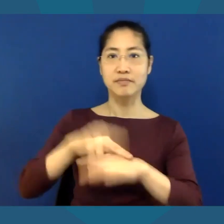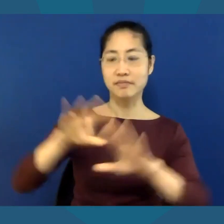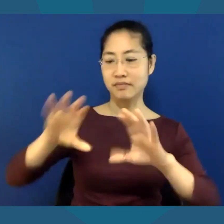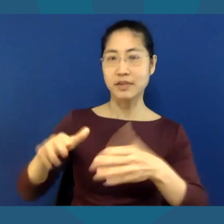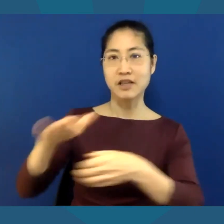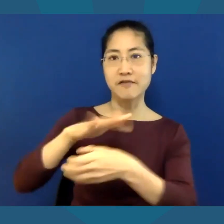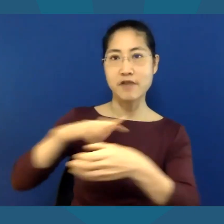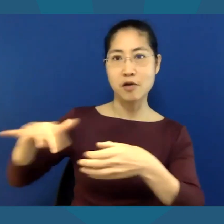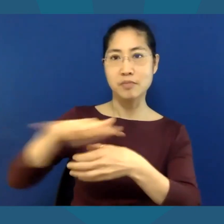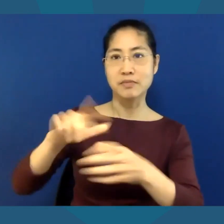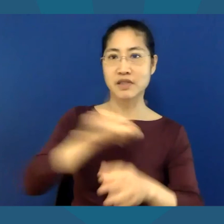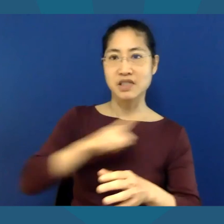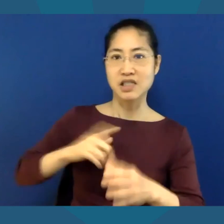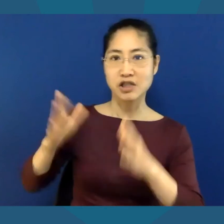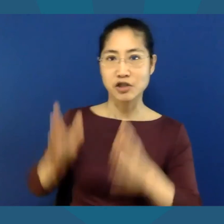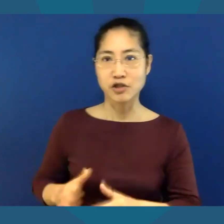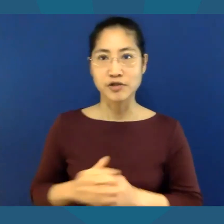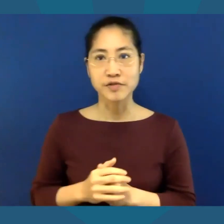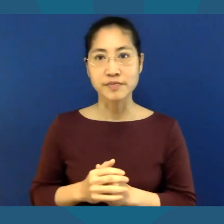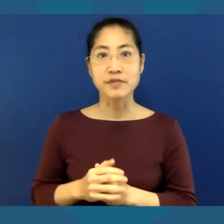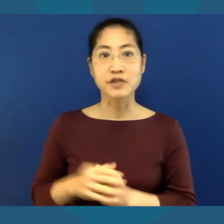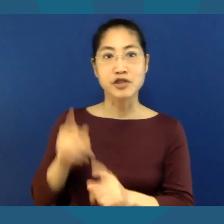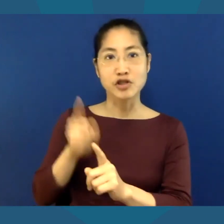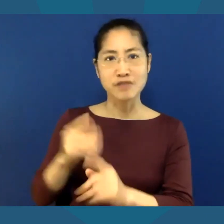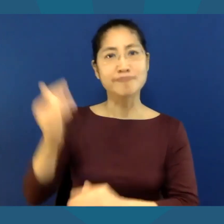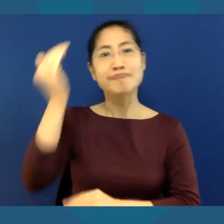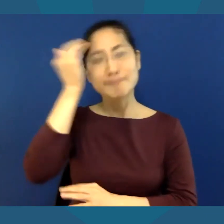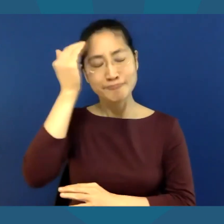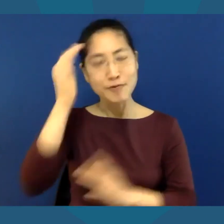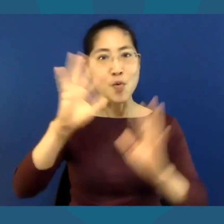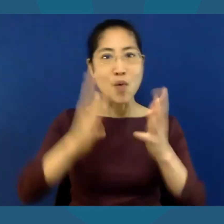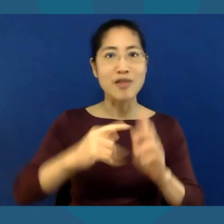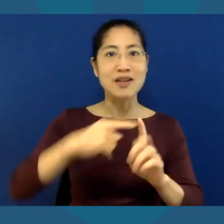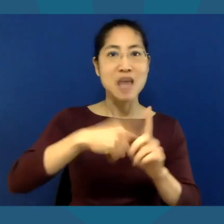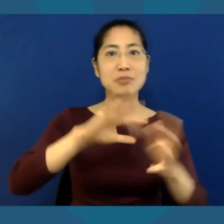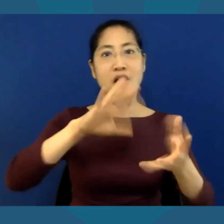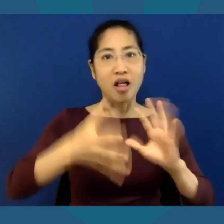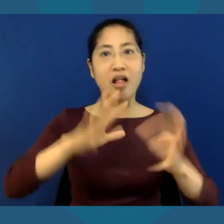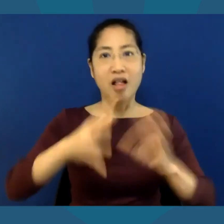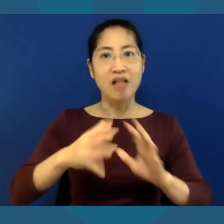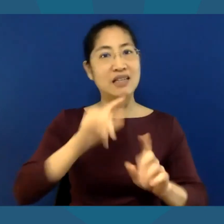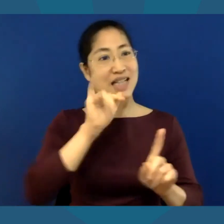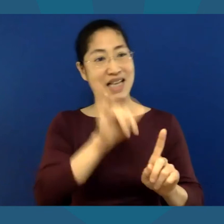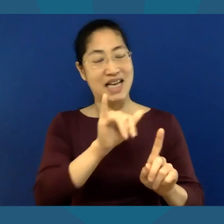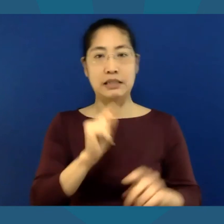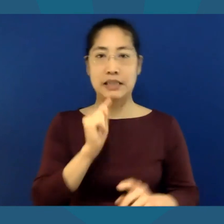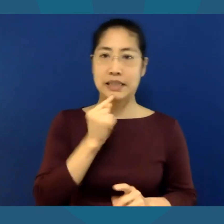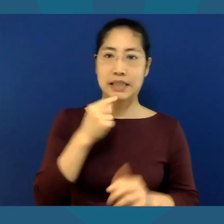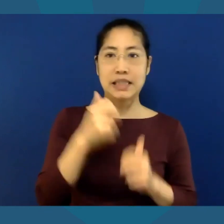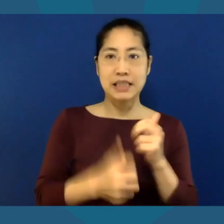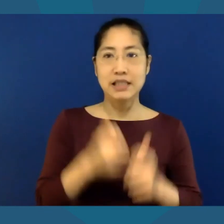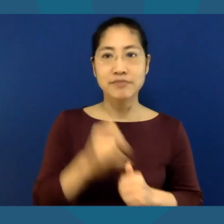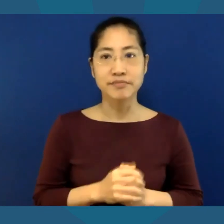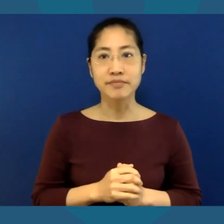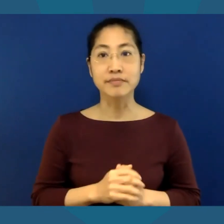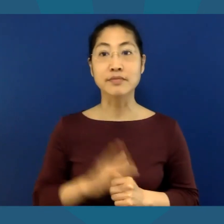She is the state lead for the National Caucus of Environmental Legislators, and she recognizes that